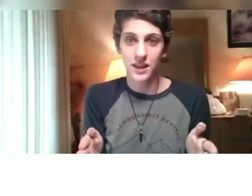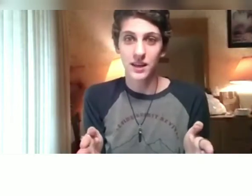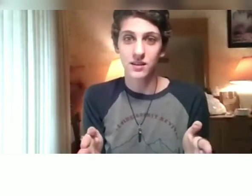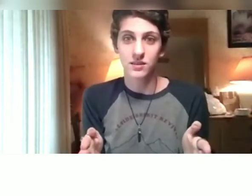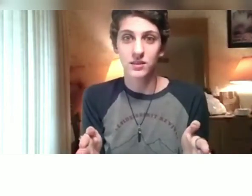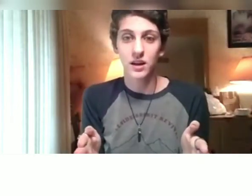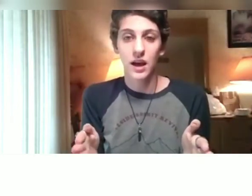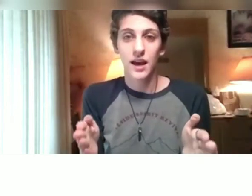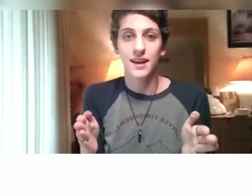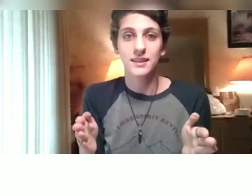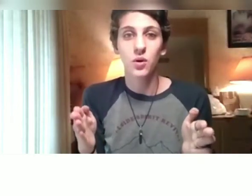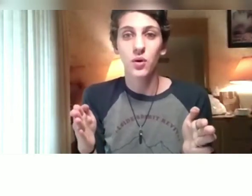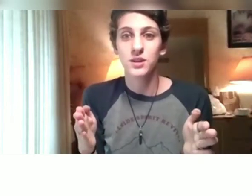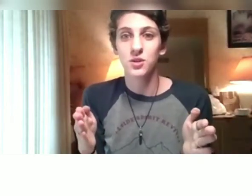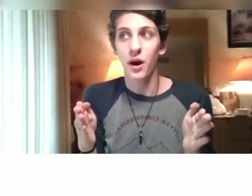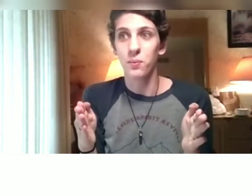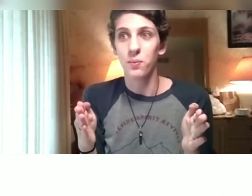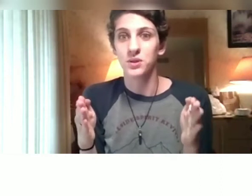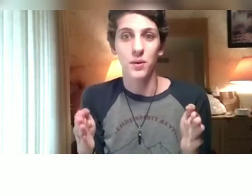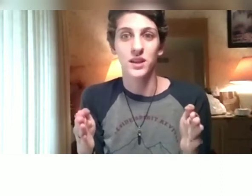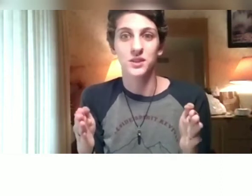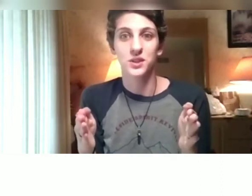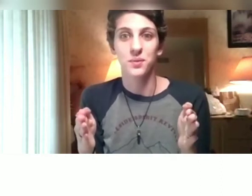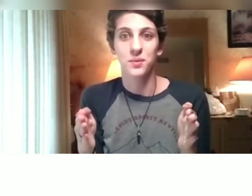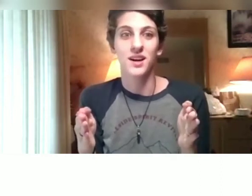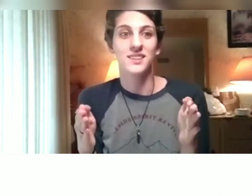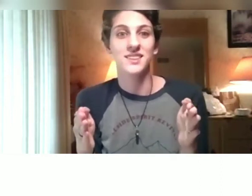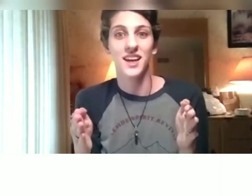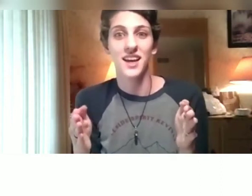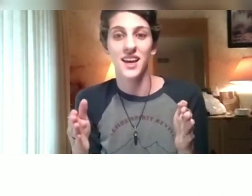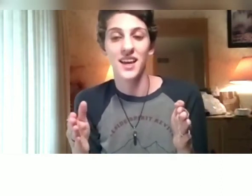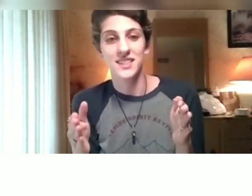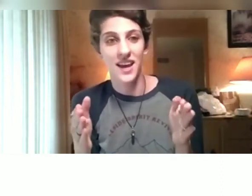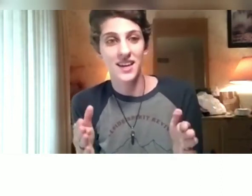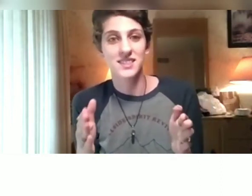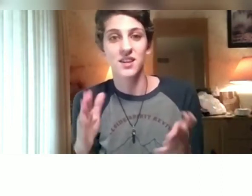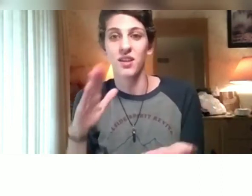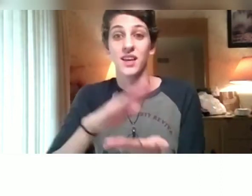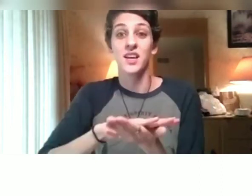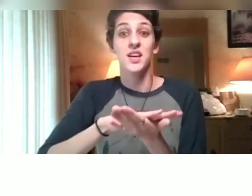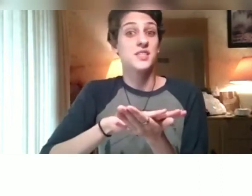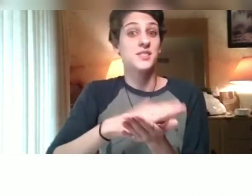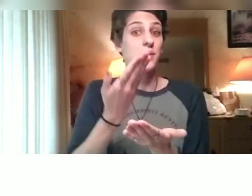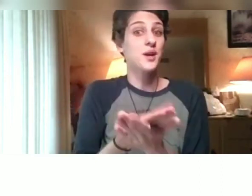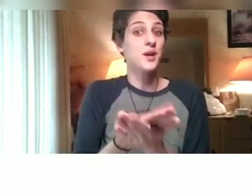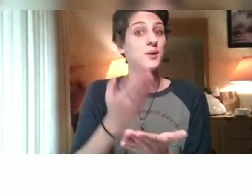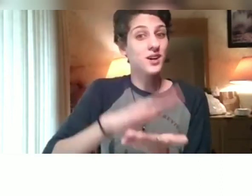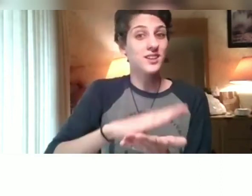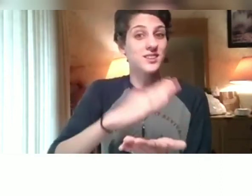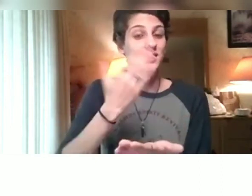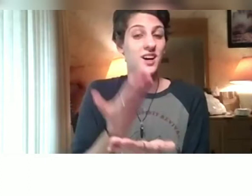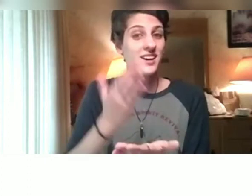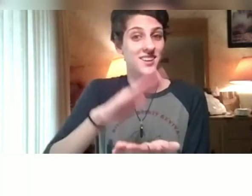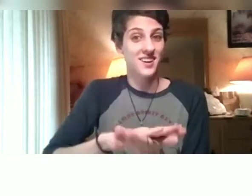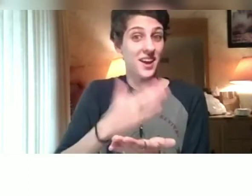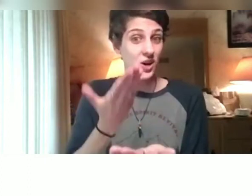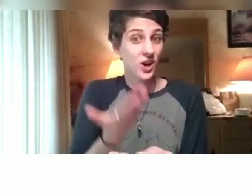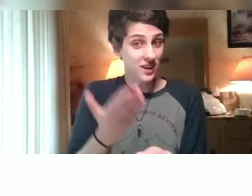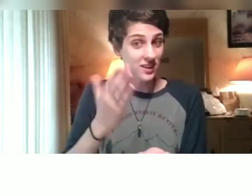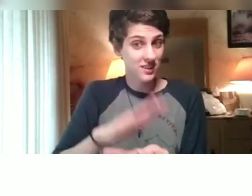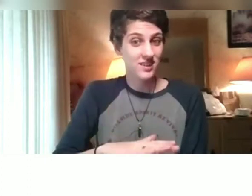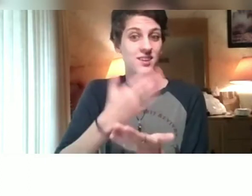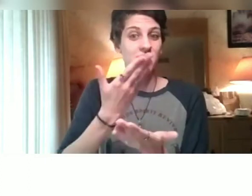here is going to help you so much, because it takes, so like somebody who cooks, right? A